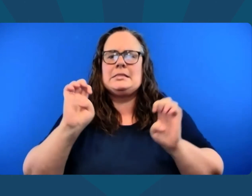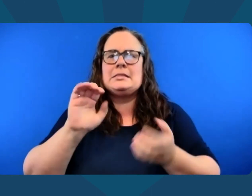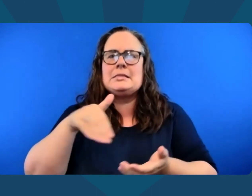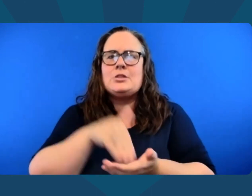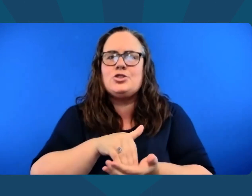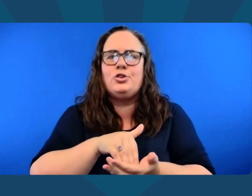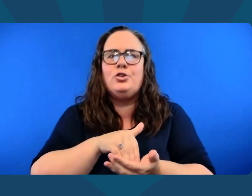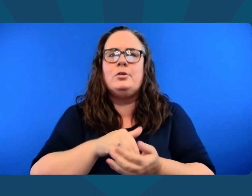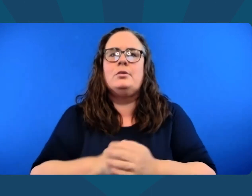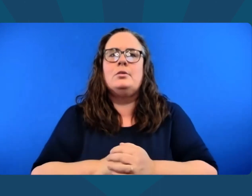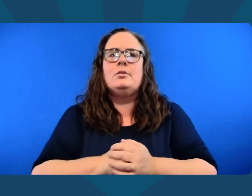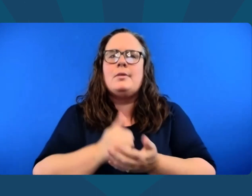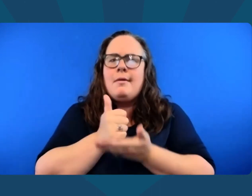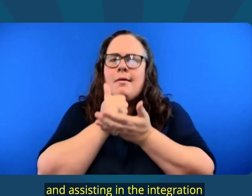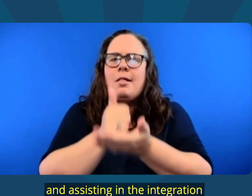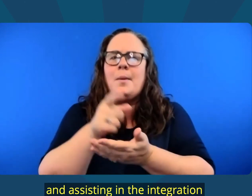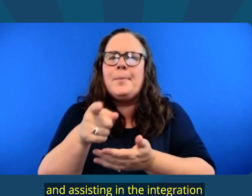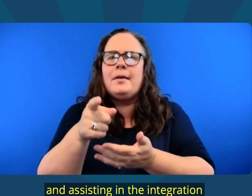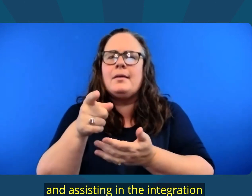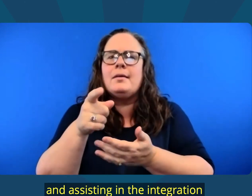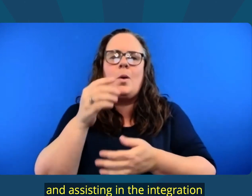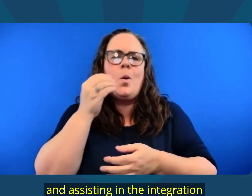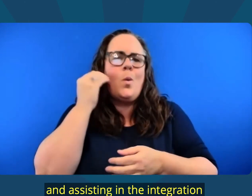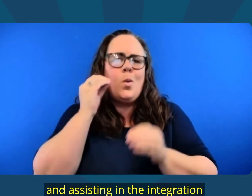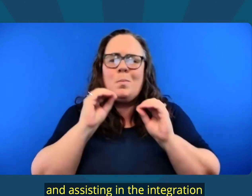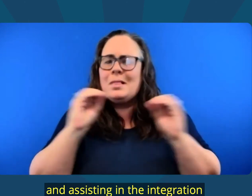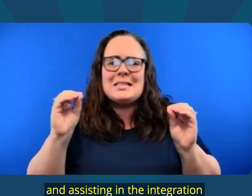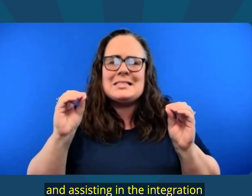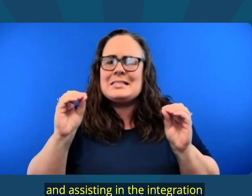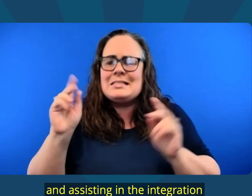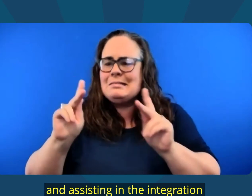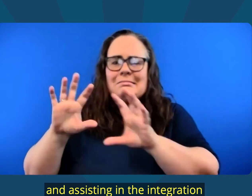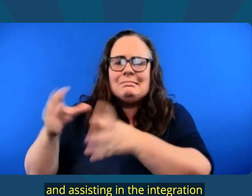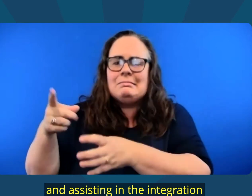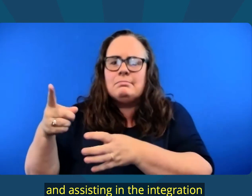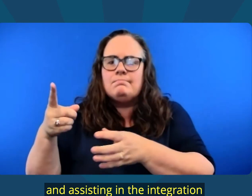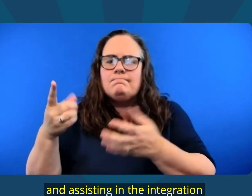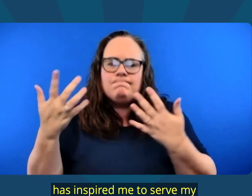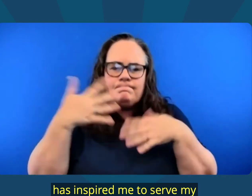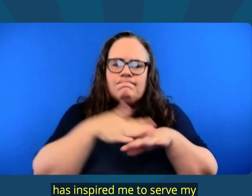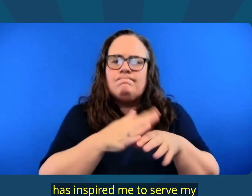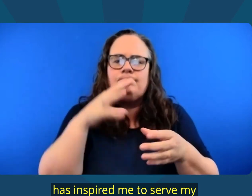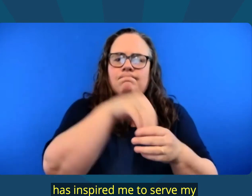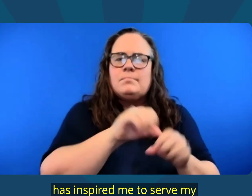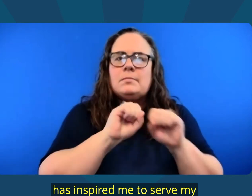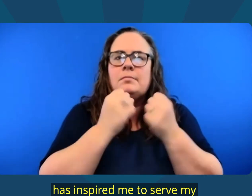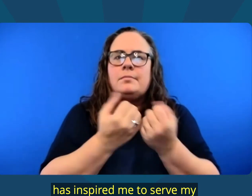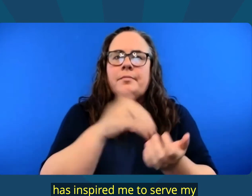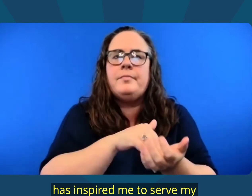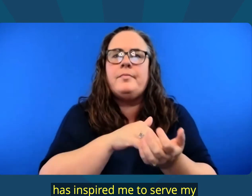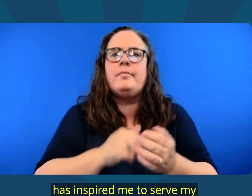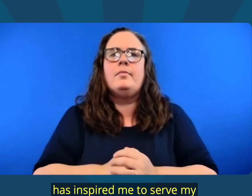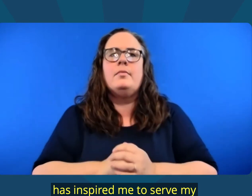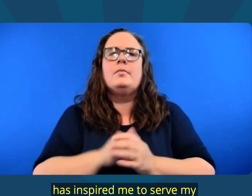crisis centers, and assisting in the integration of homeless populations has inspired me to serve